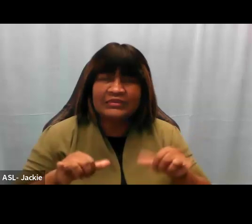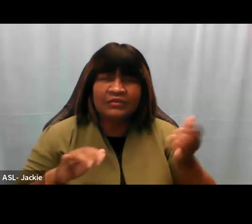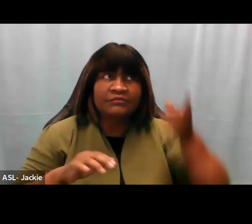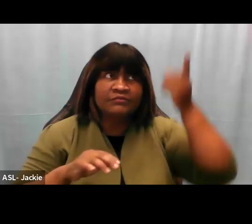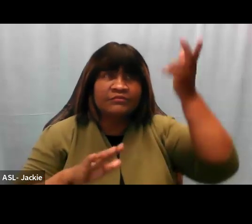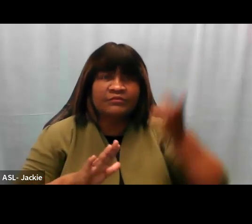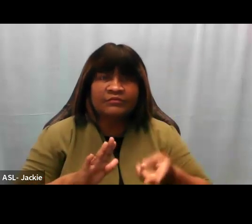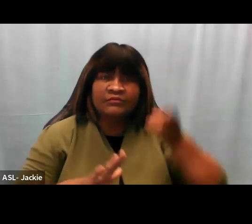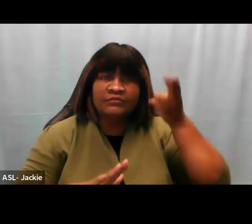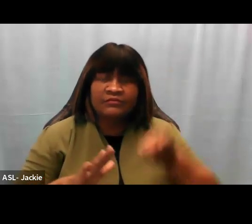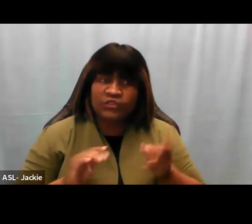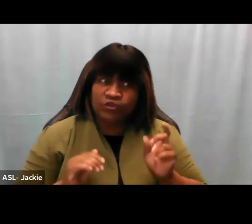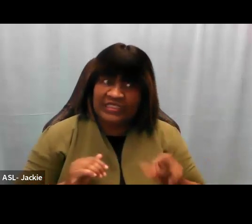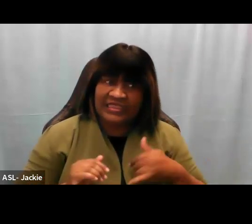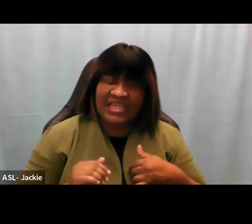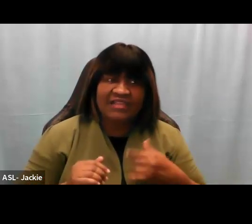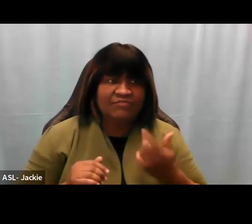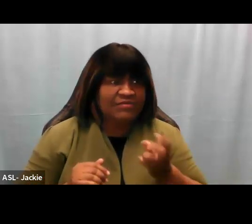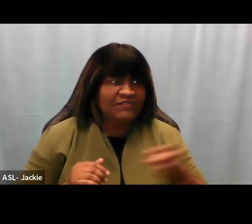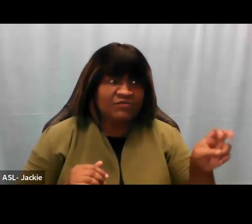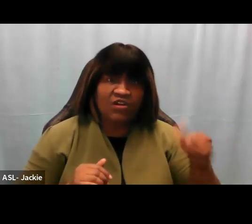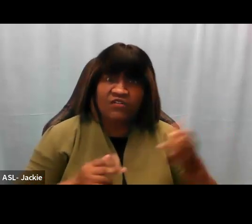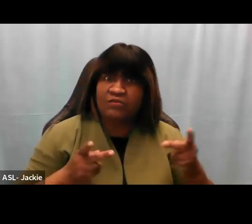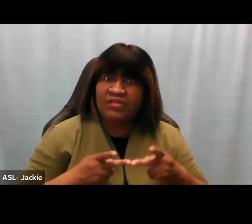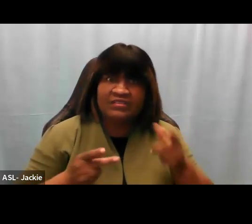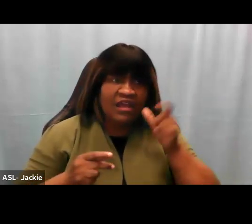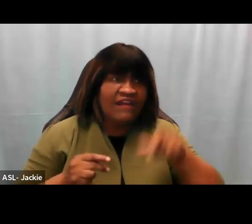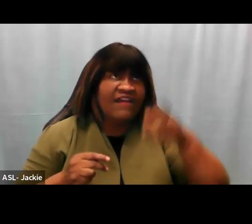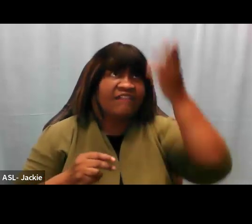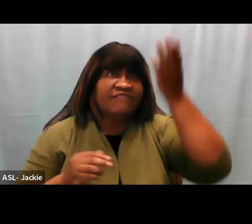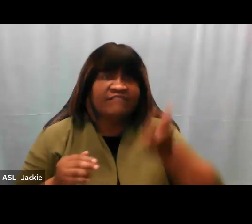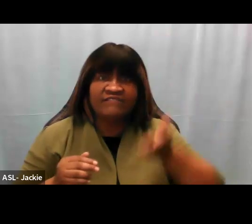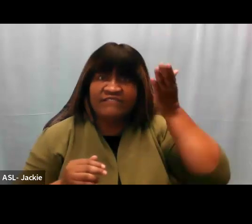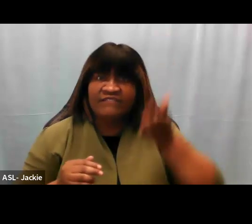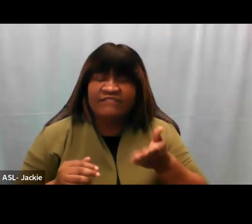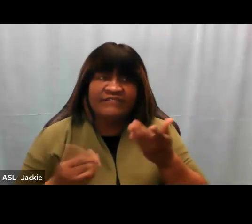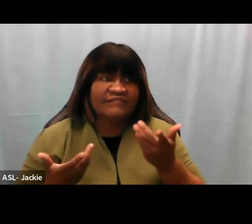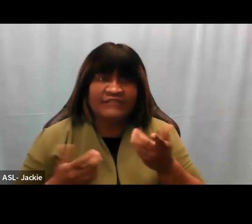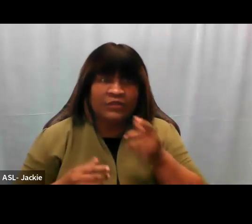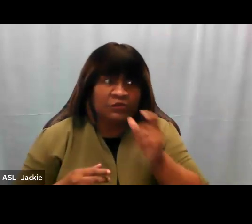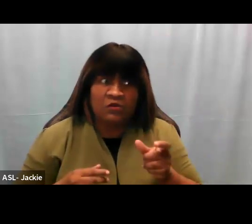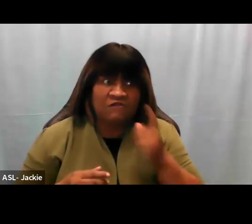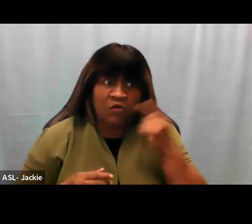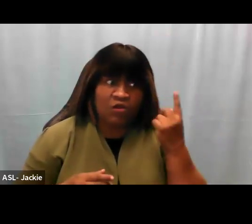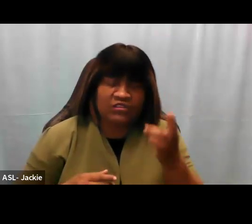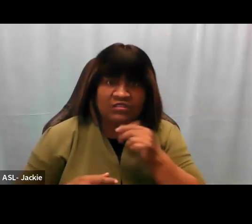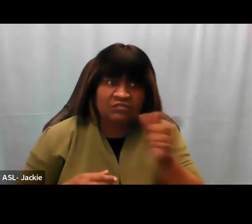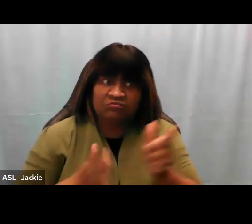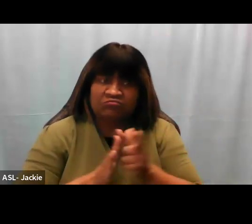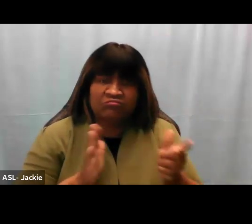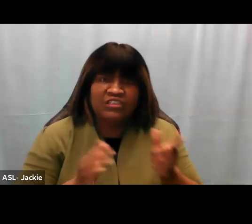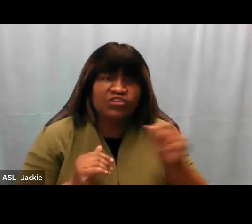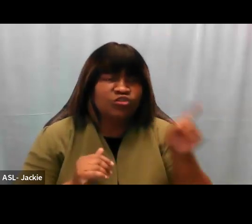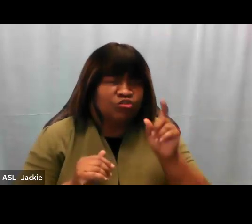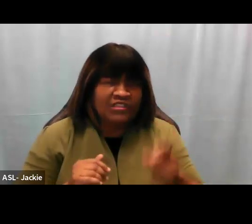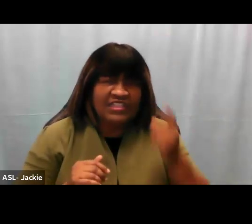could a floor model? Because a lot of places and apartments won't accommodate the ceiling lifts for one reason or another. So you